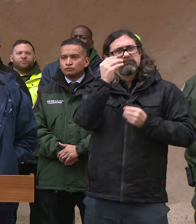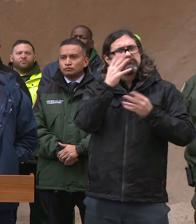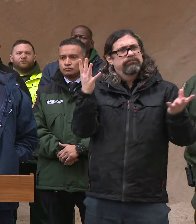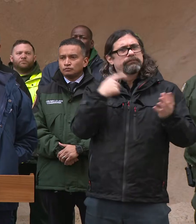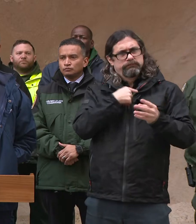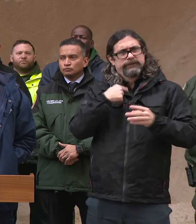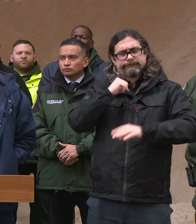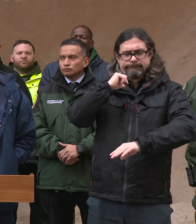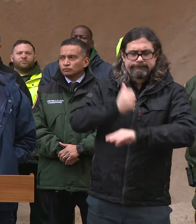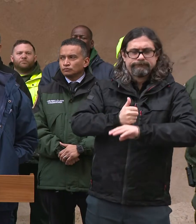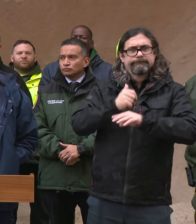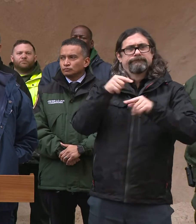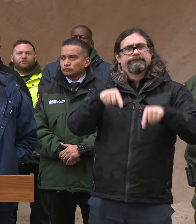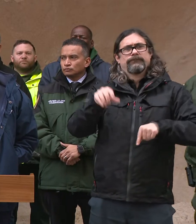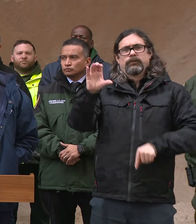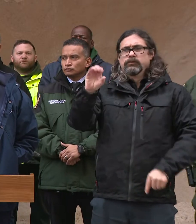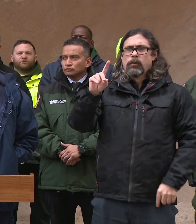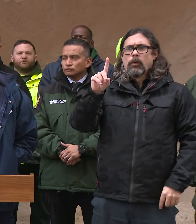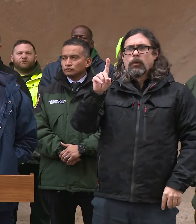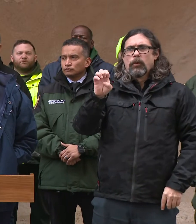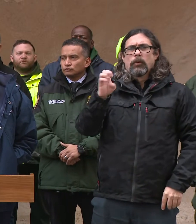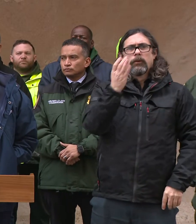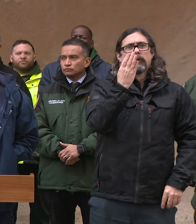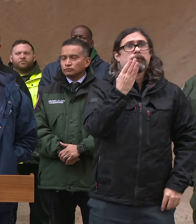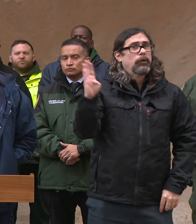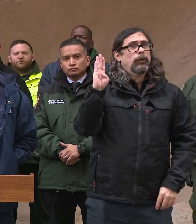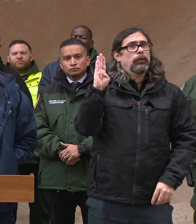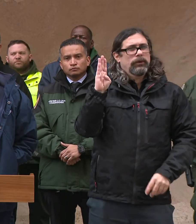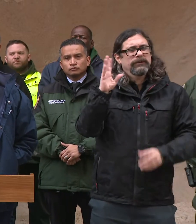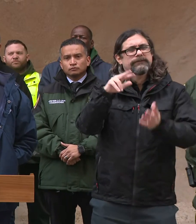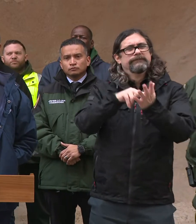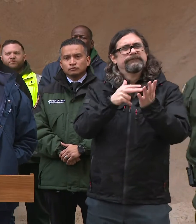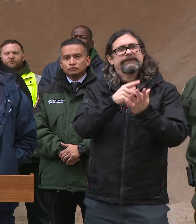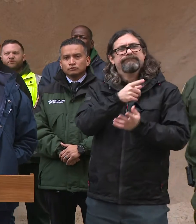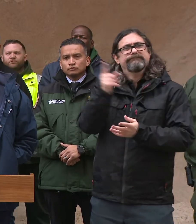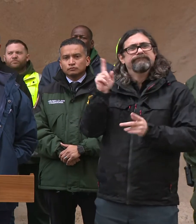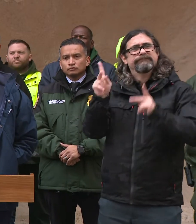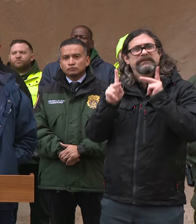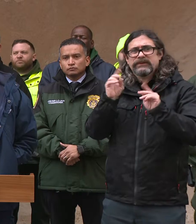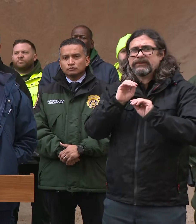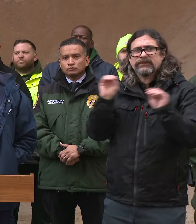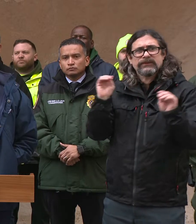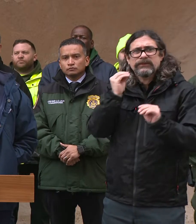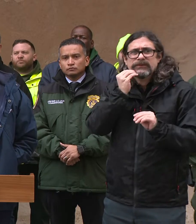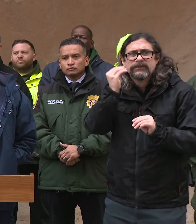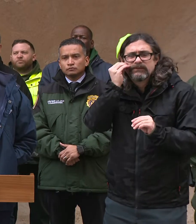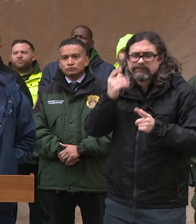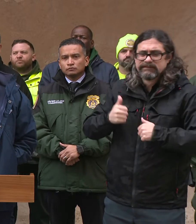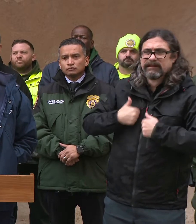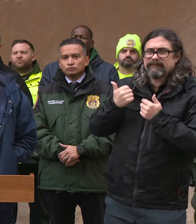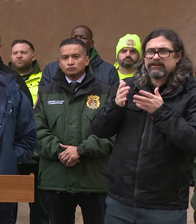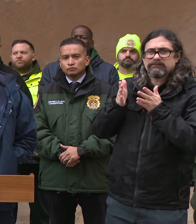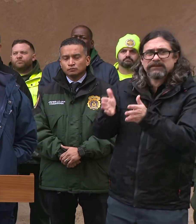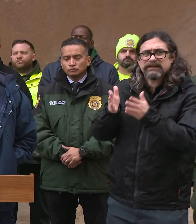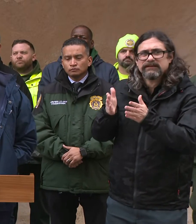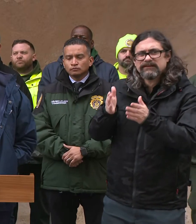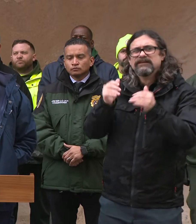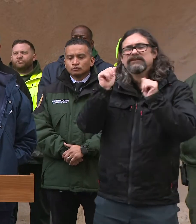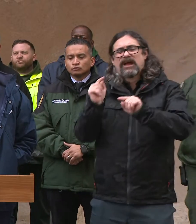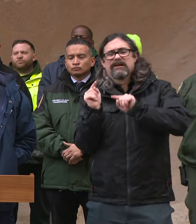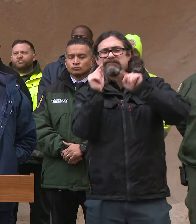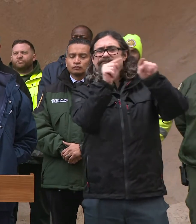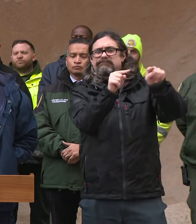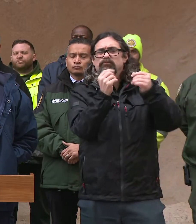please call 311 and sign up for Notify NYC for the latest weather updates and alerts. And